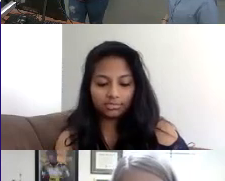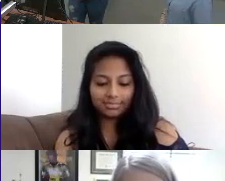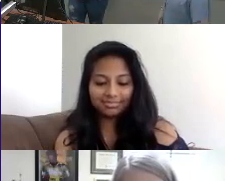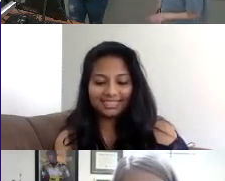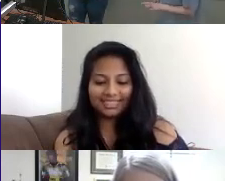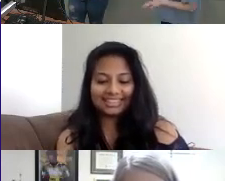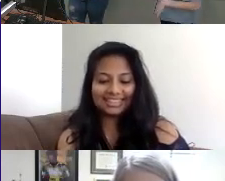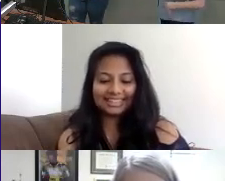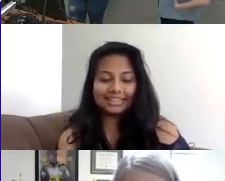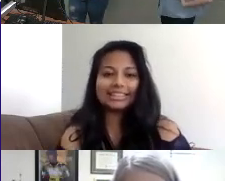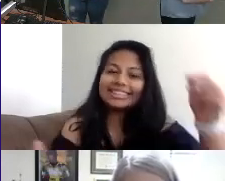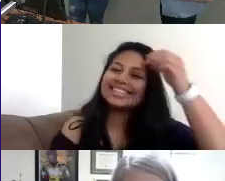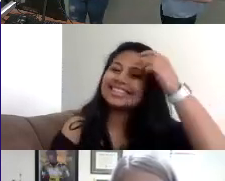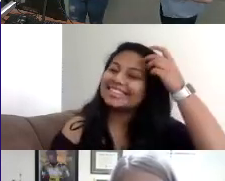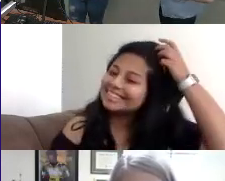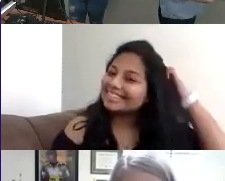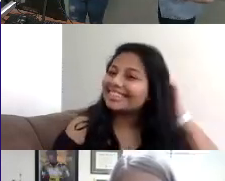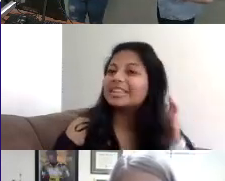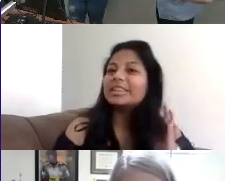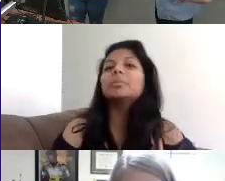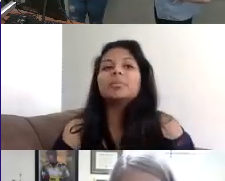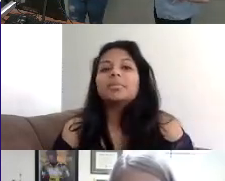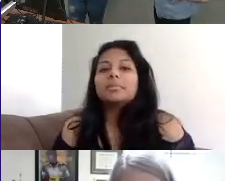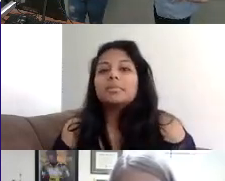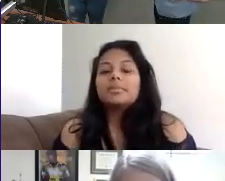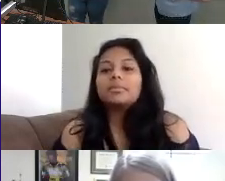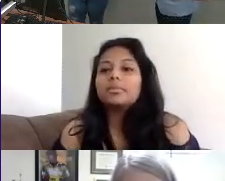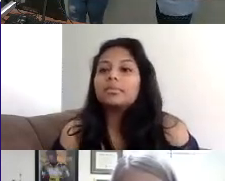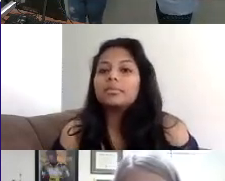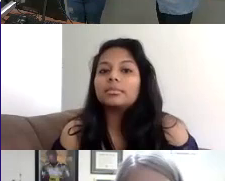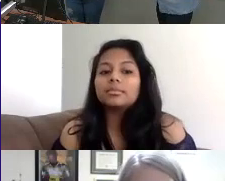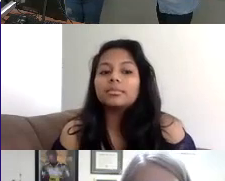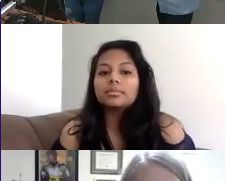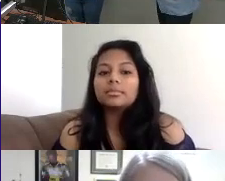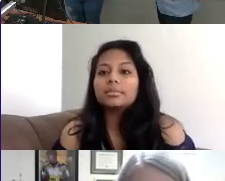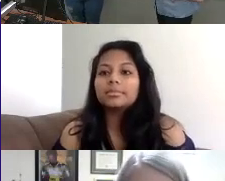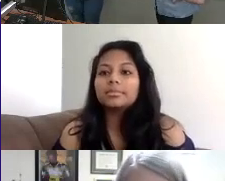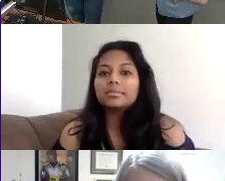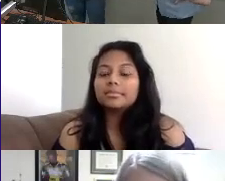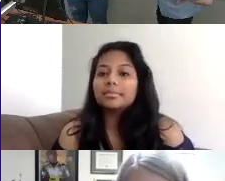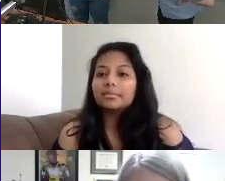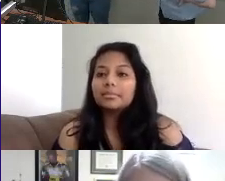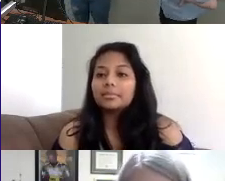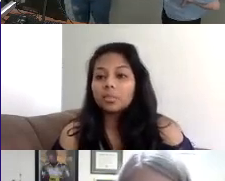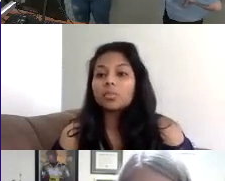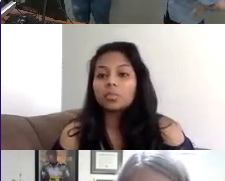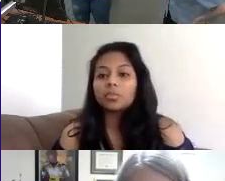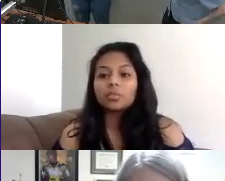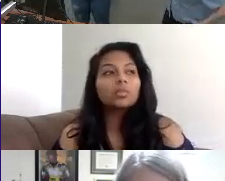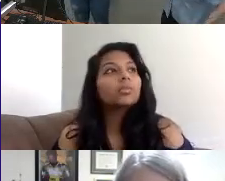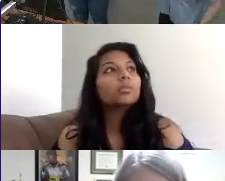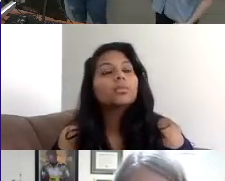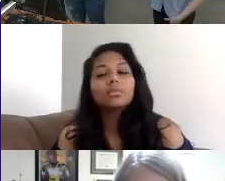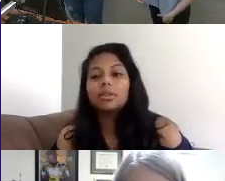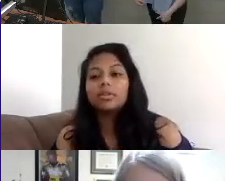And our presentation has been recorded, so you can go back and watch it. I understand that just learning the signs for the first time is not gonna stick.